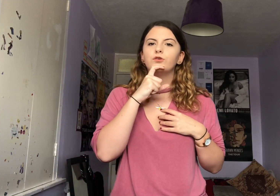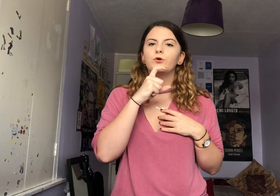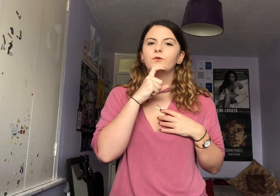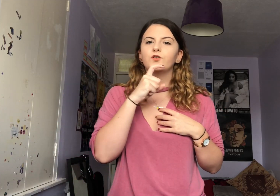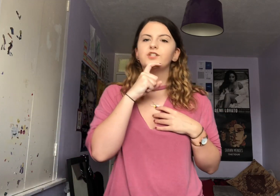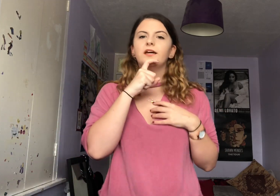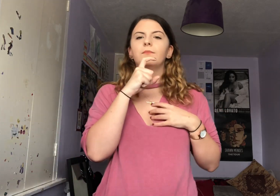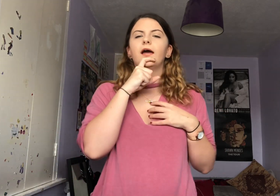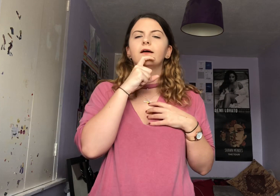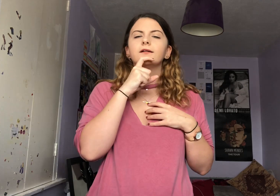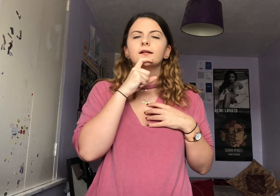bottom of your chin, like